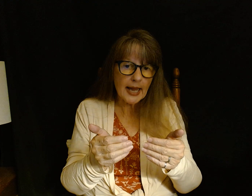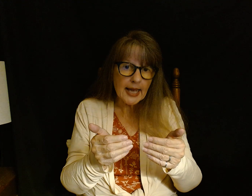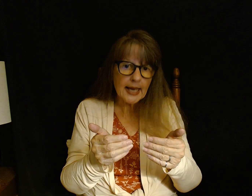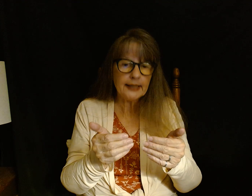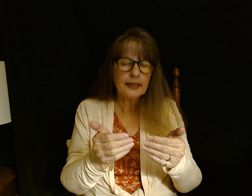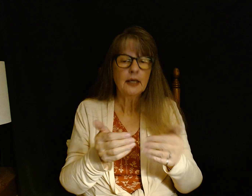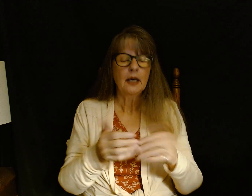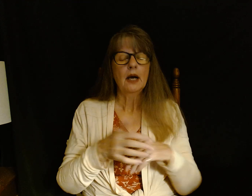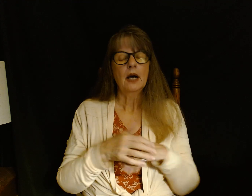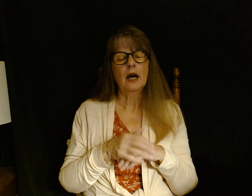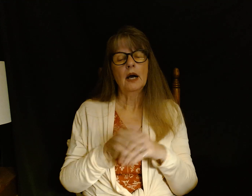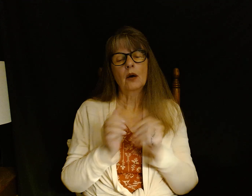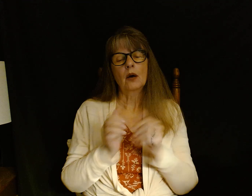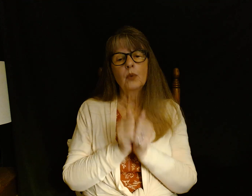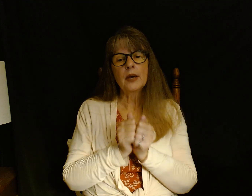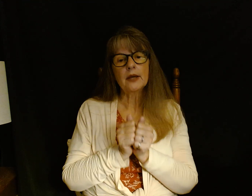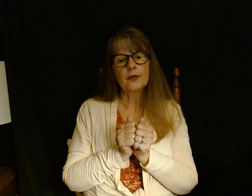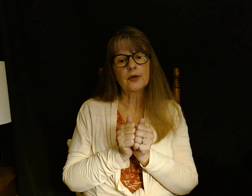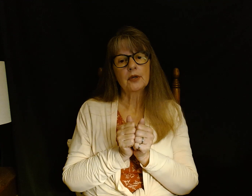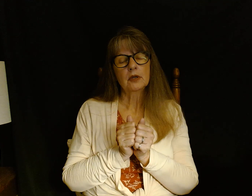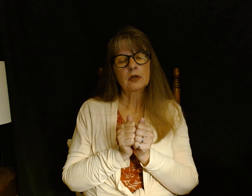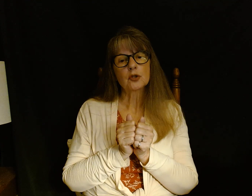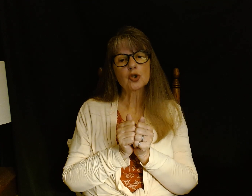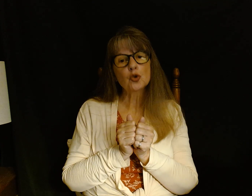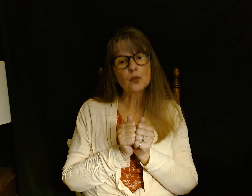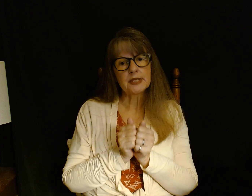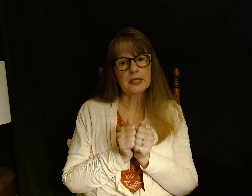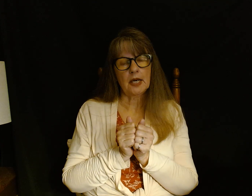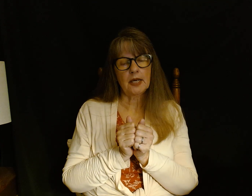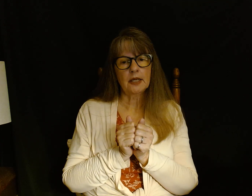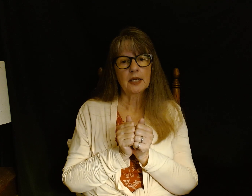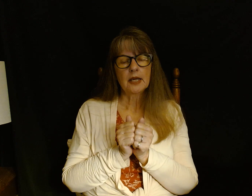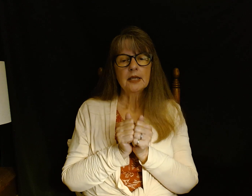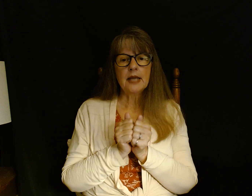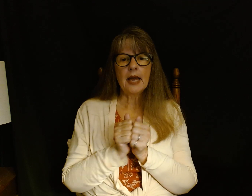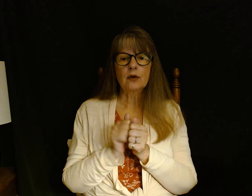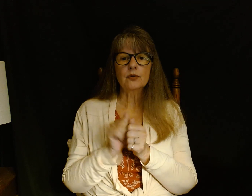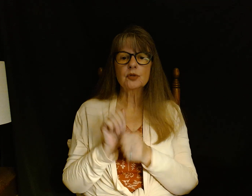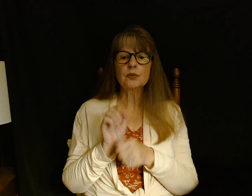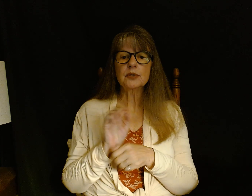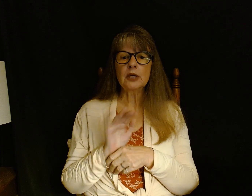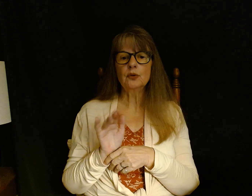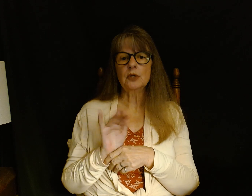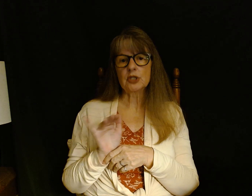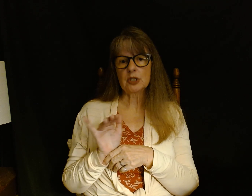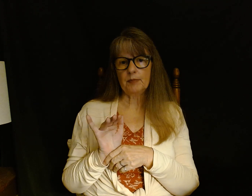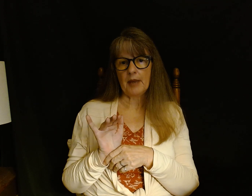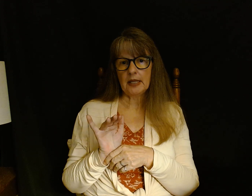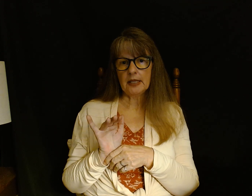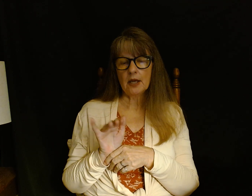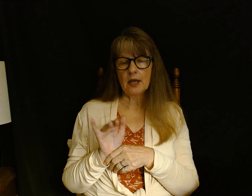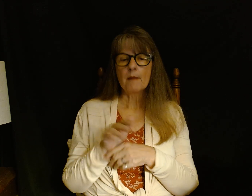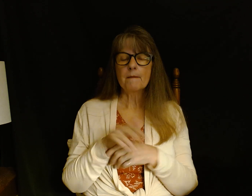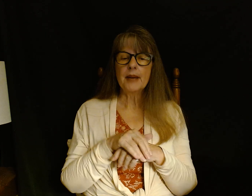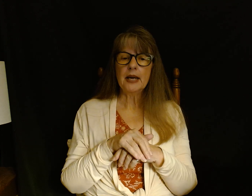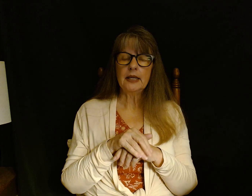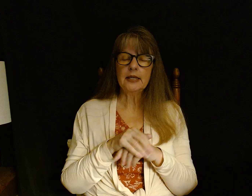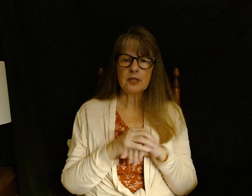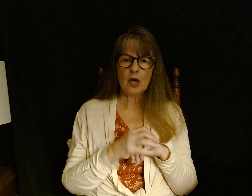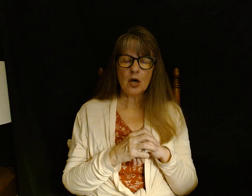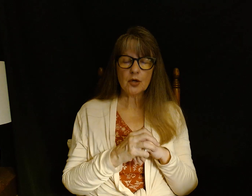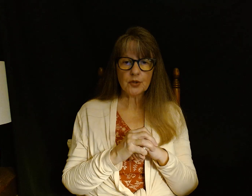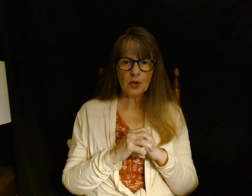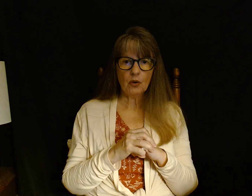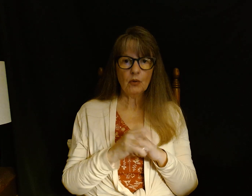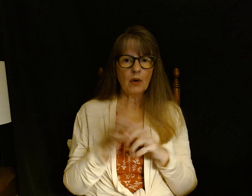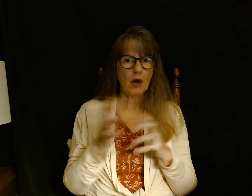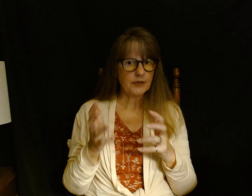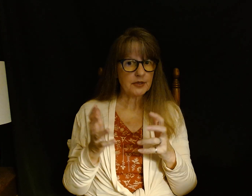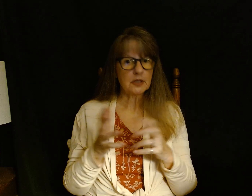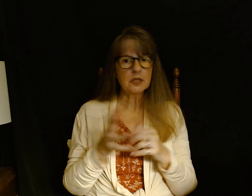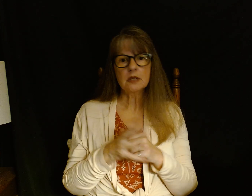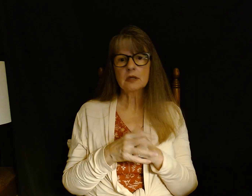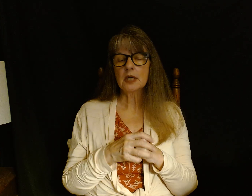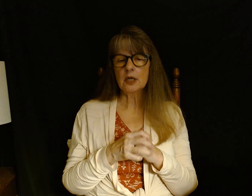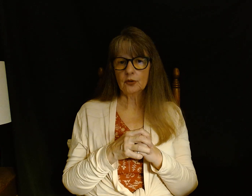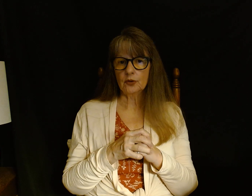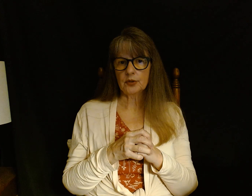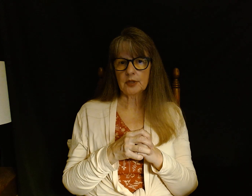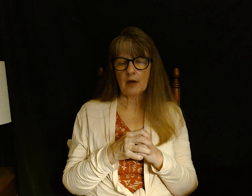ahead with suicide. Now, suicide, you could spell it, but it's also obviously kill yourself. So